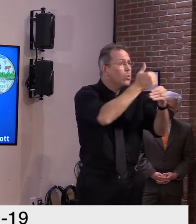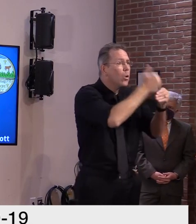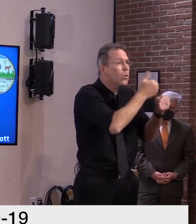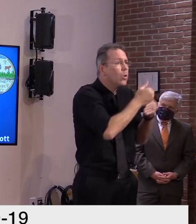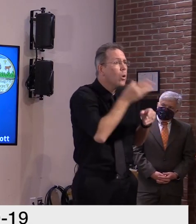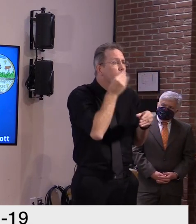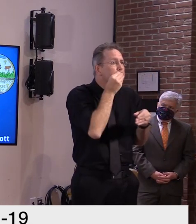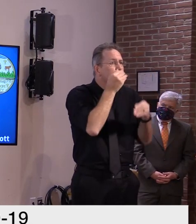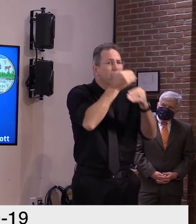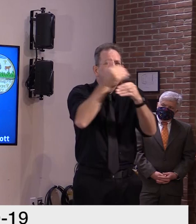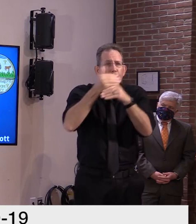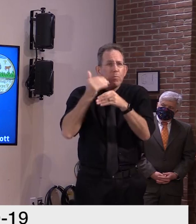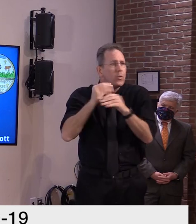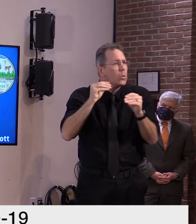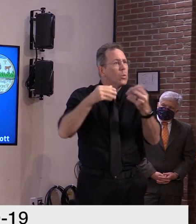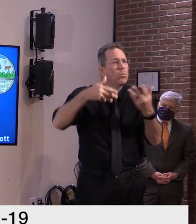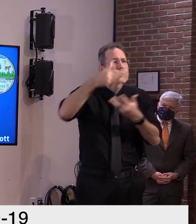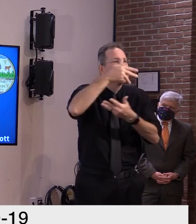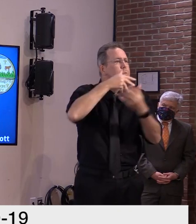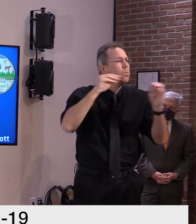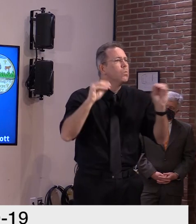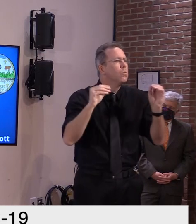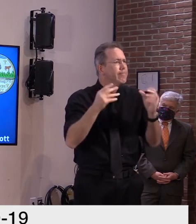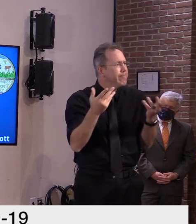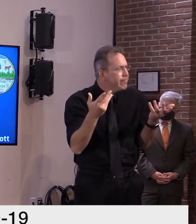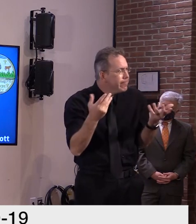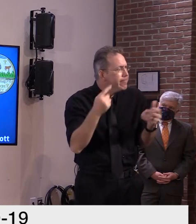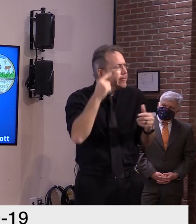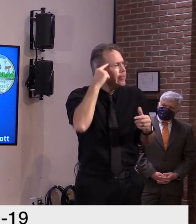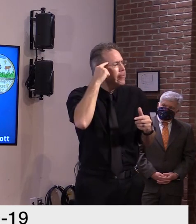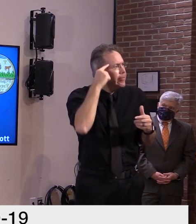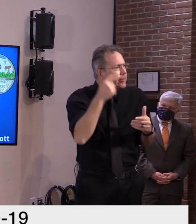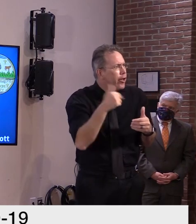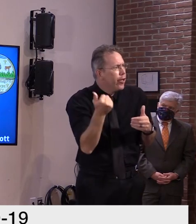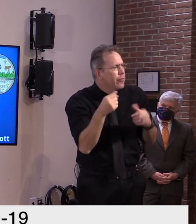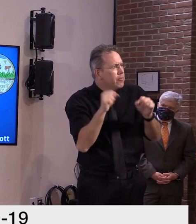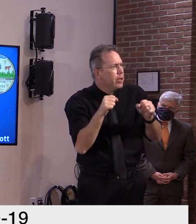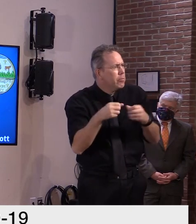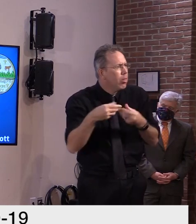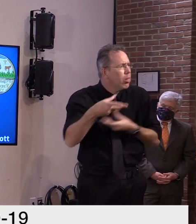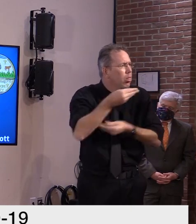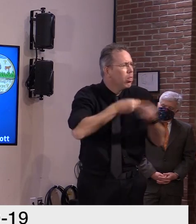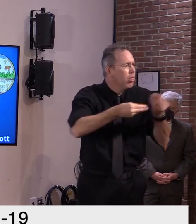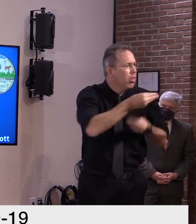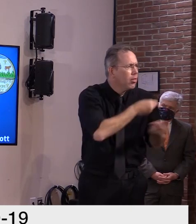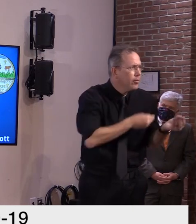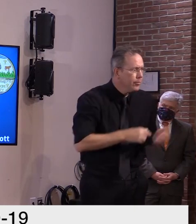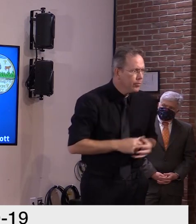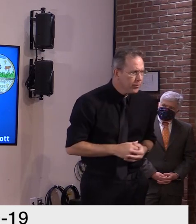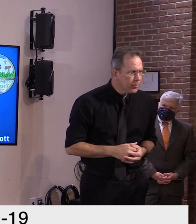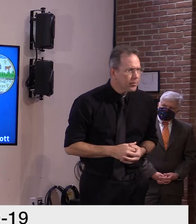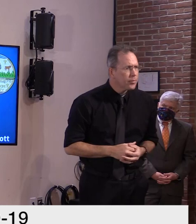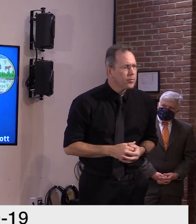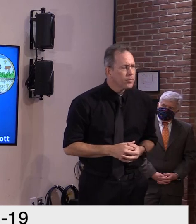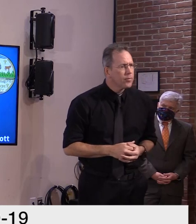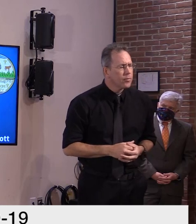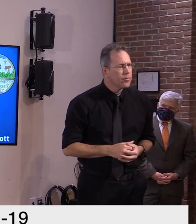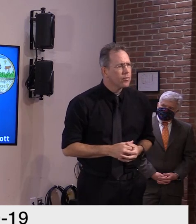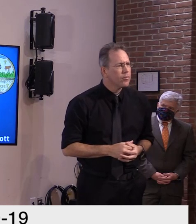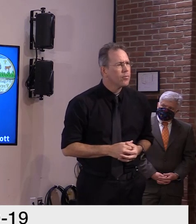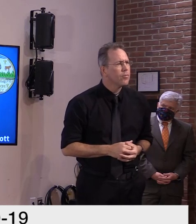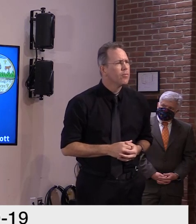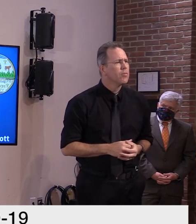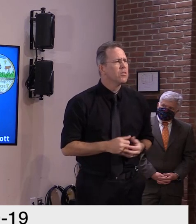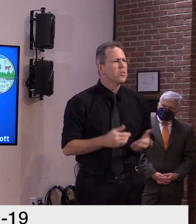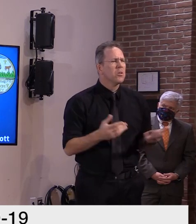virus and the kinds of guidance that we're proactively talking about here today. But nothing